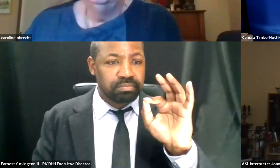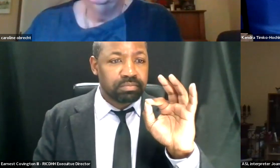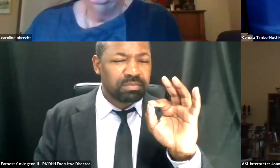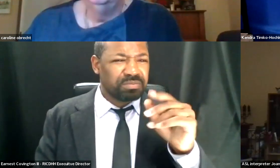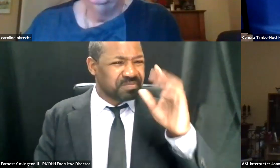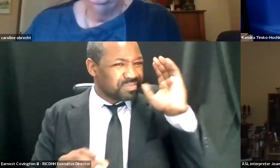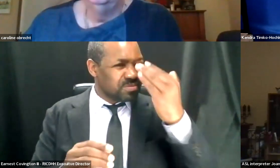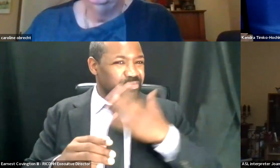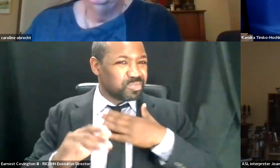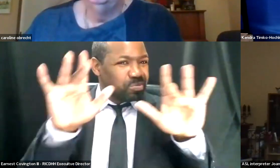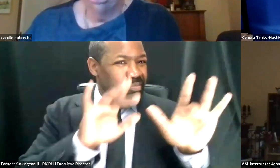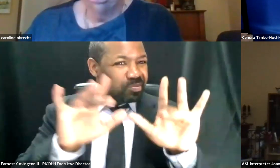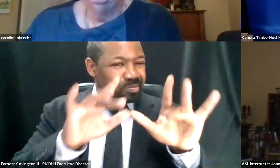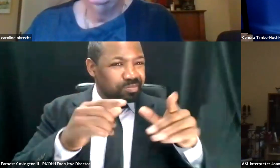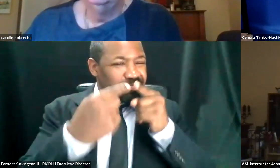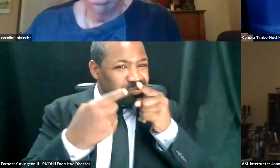Ernest is saying,